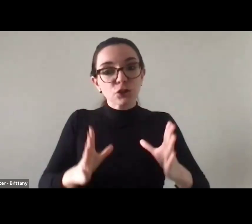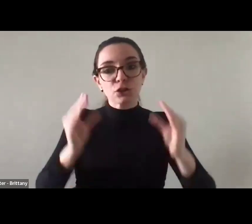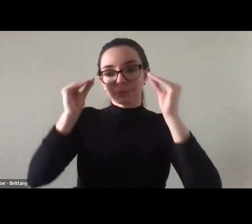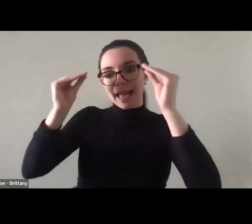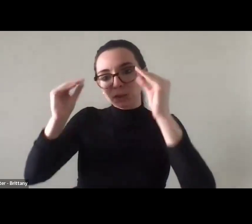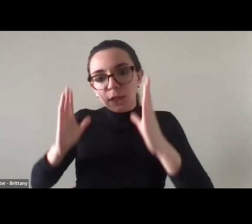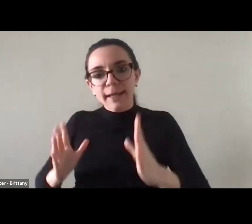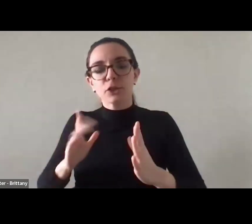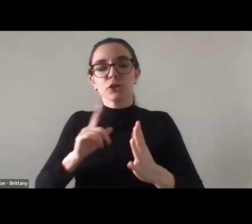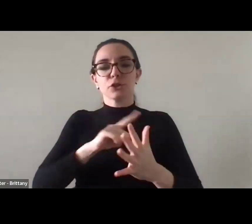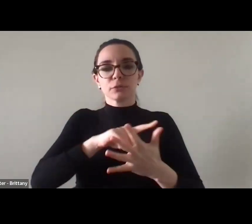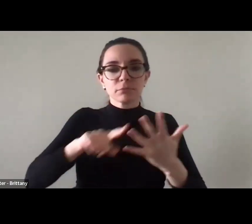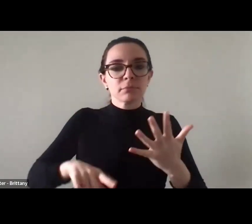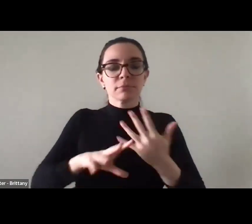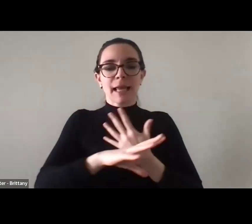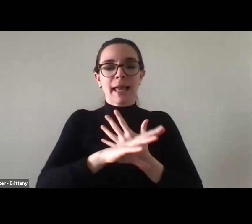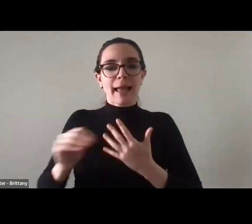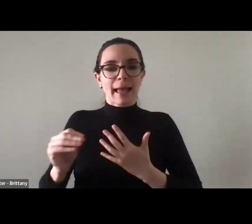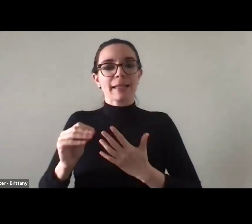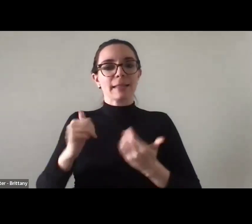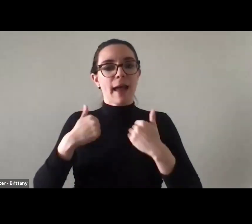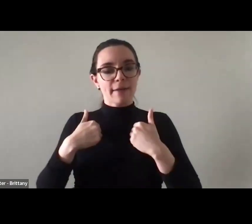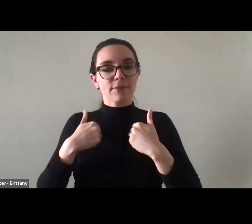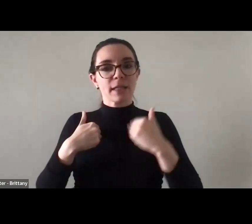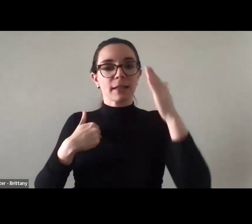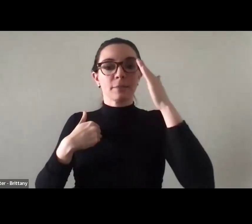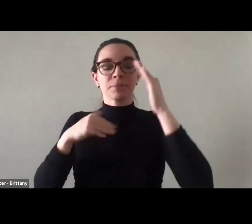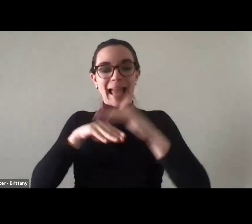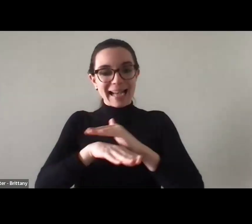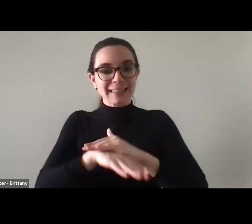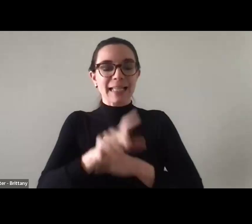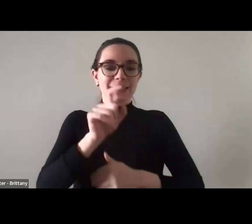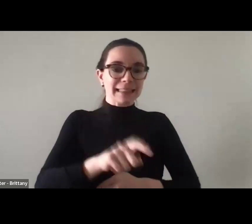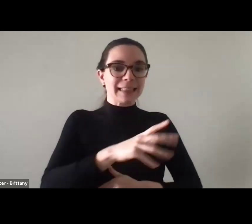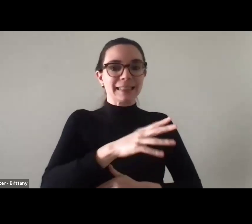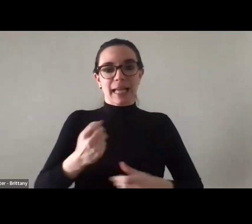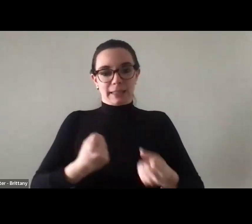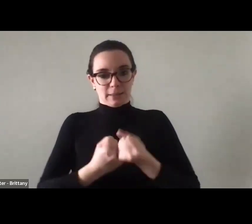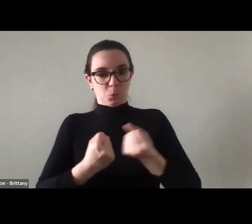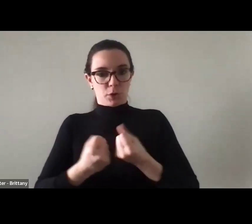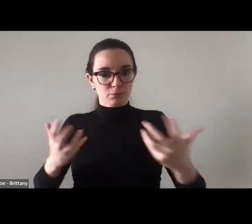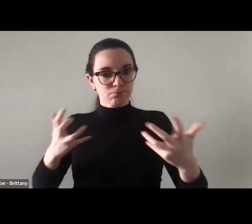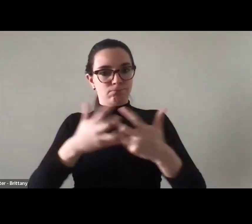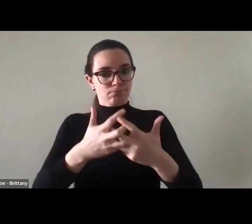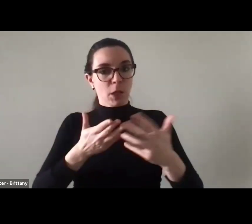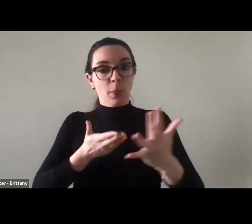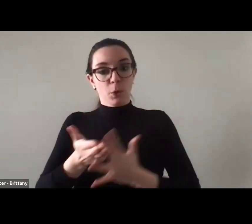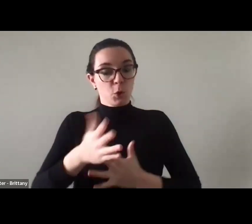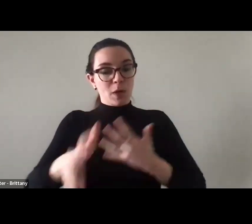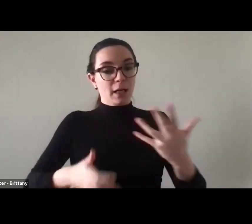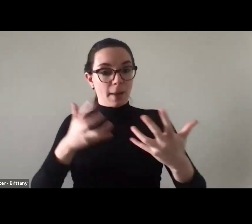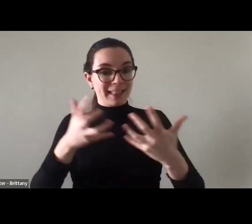educators, and having access needs and supports met through accommodations and